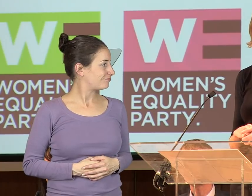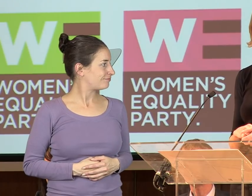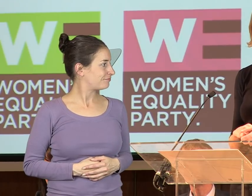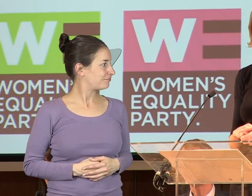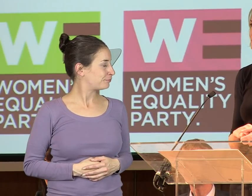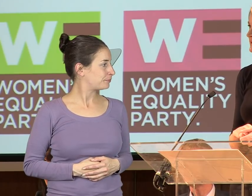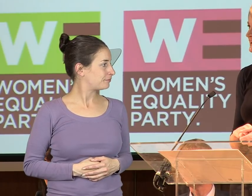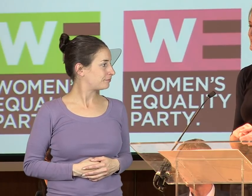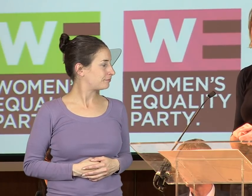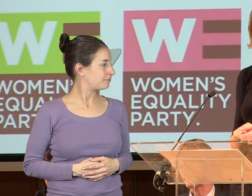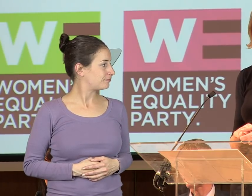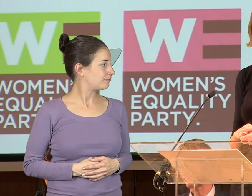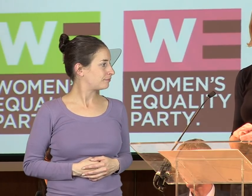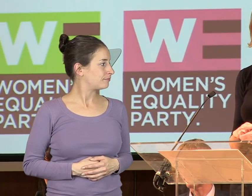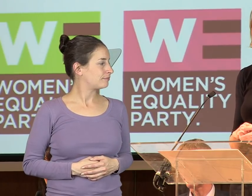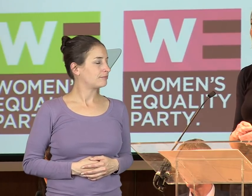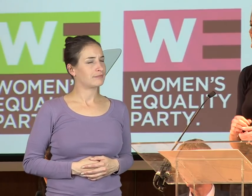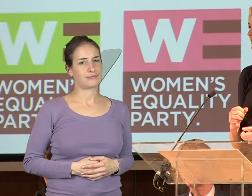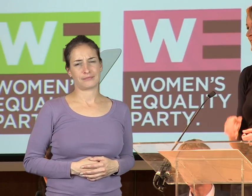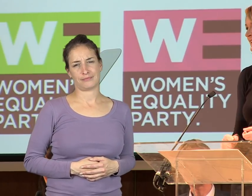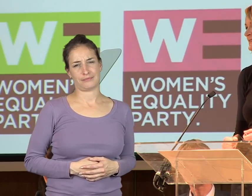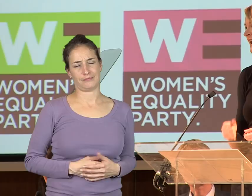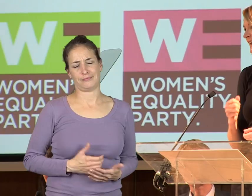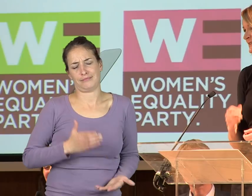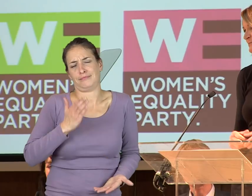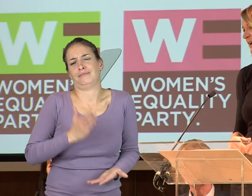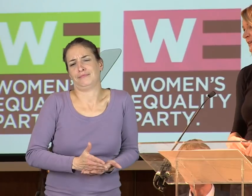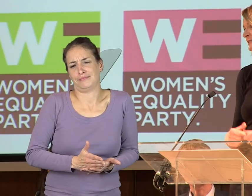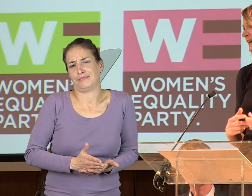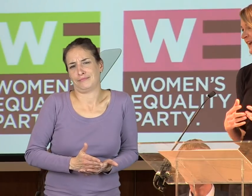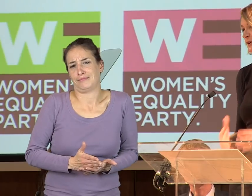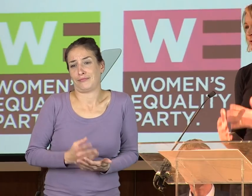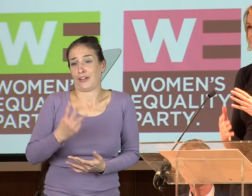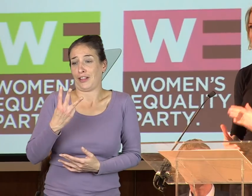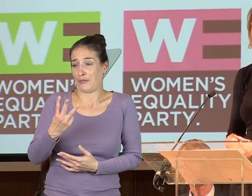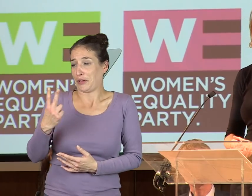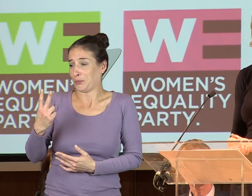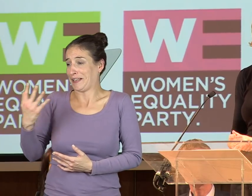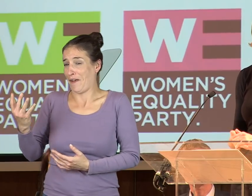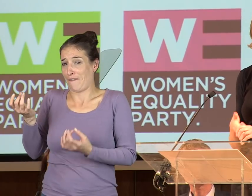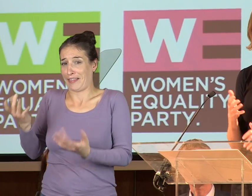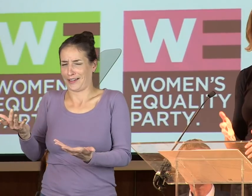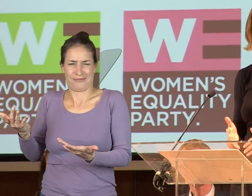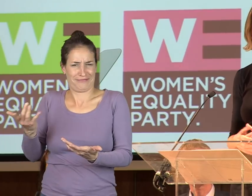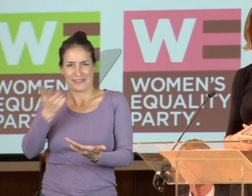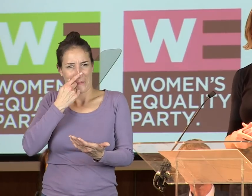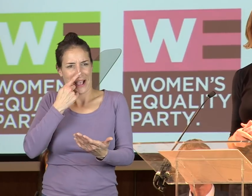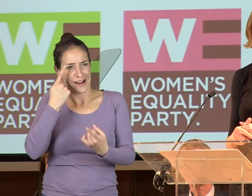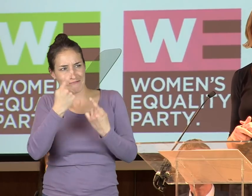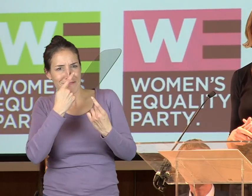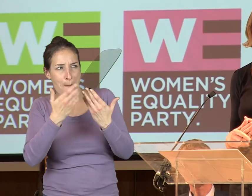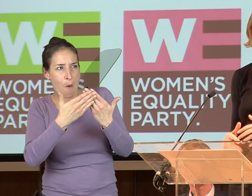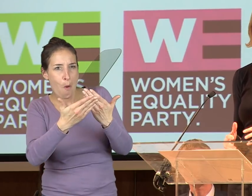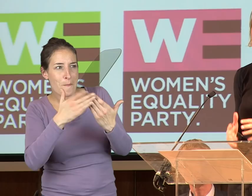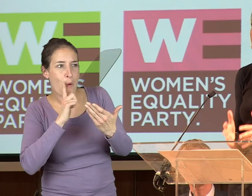And I'm sure we can find many, many more to lead and inspire in our workplaces. I'm going to break off here to